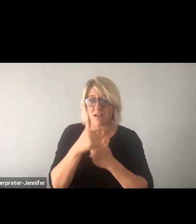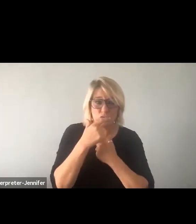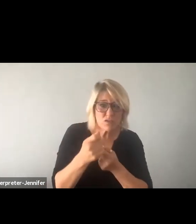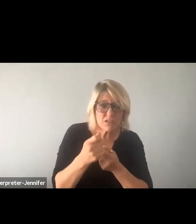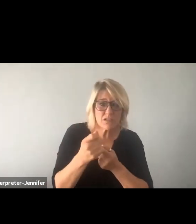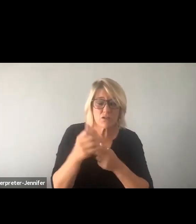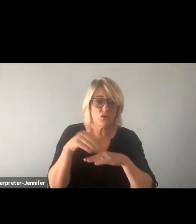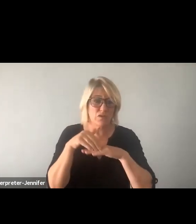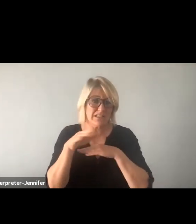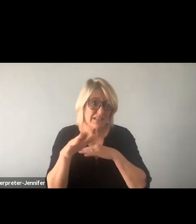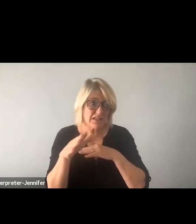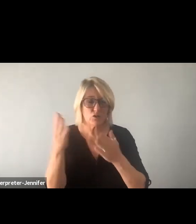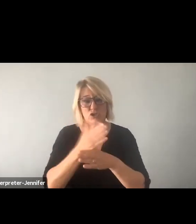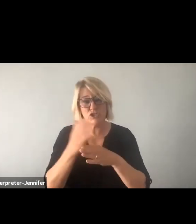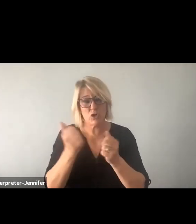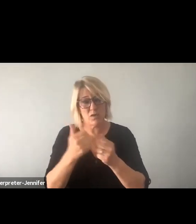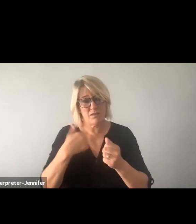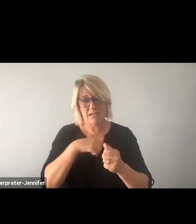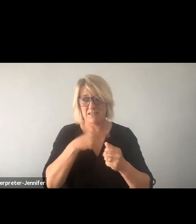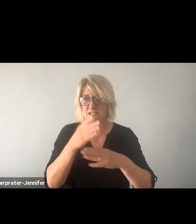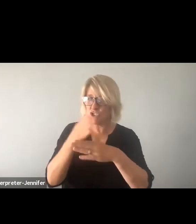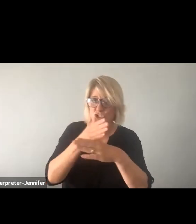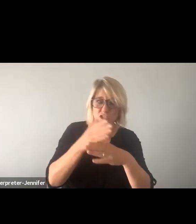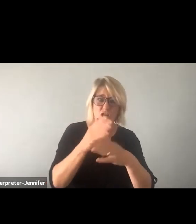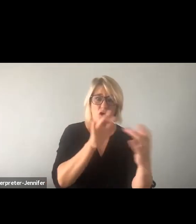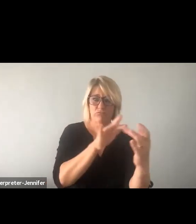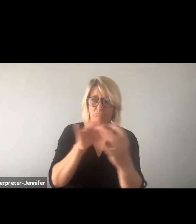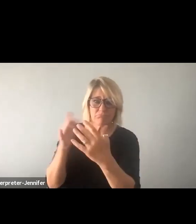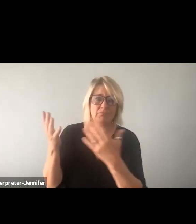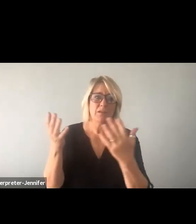that out, and if you could just share that far and wide. We want to make sure that